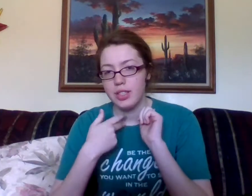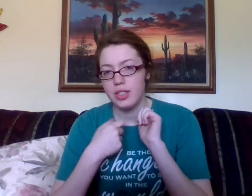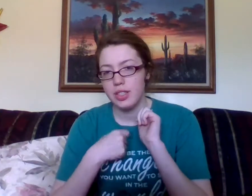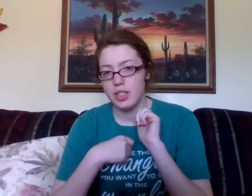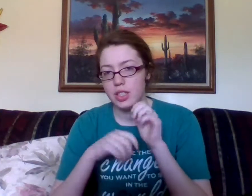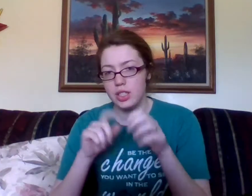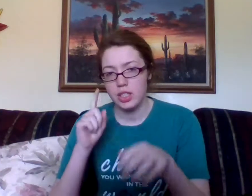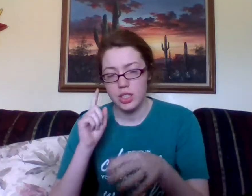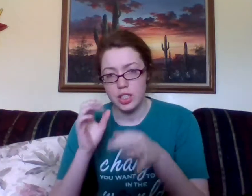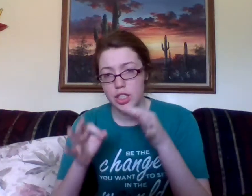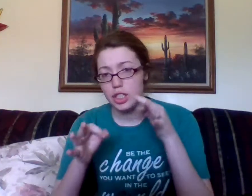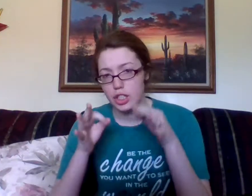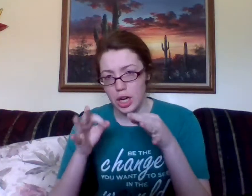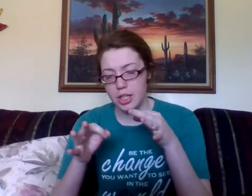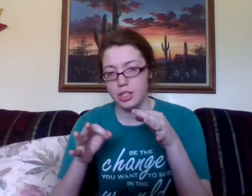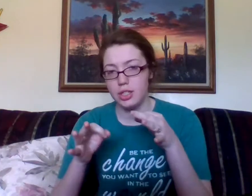feel judged